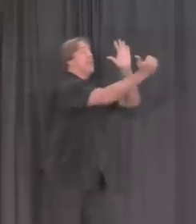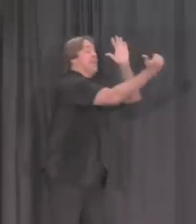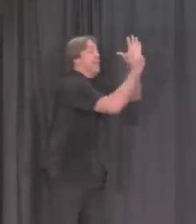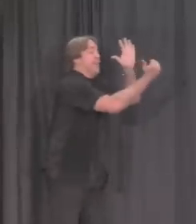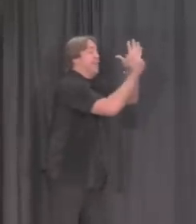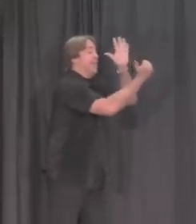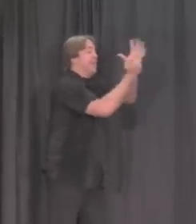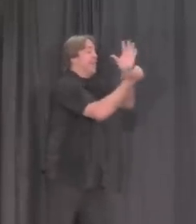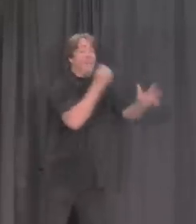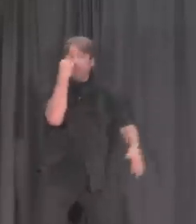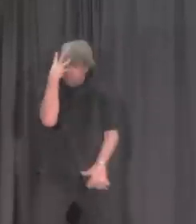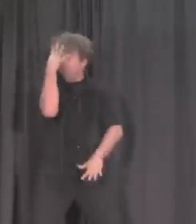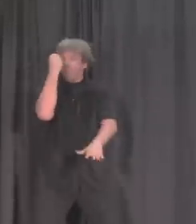So when a light would flash in the house,